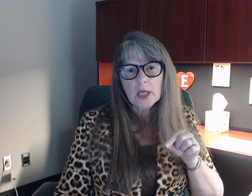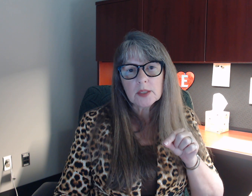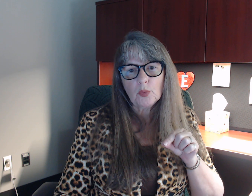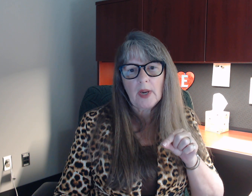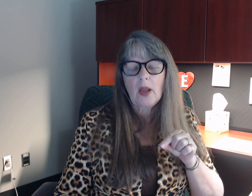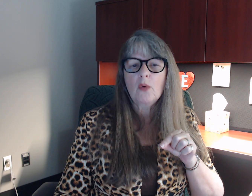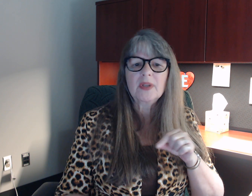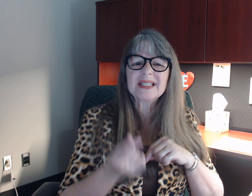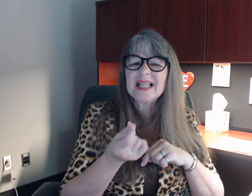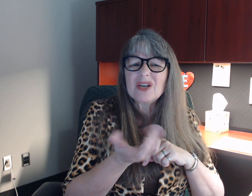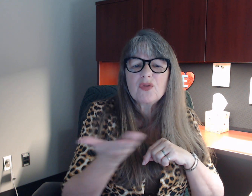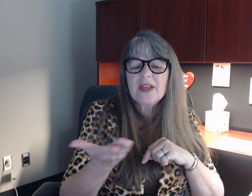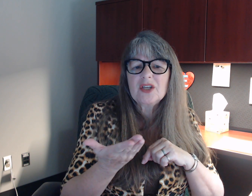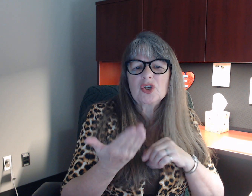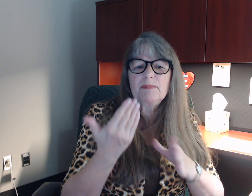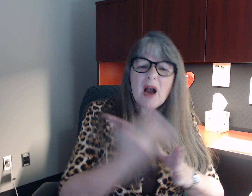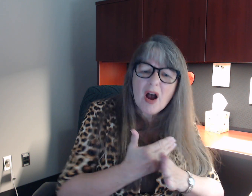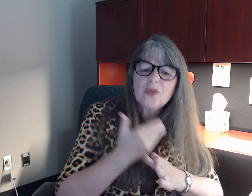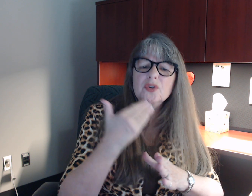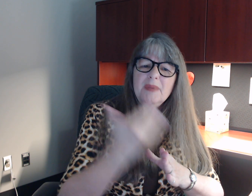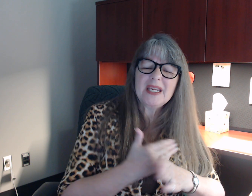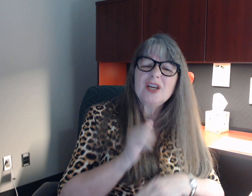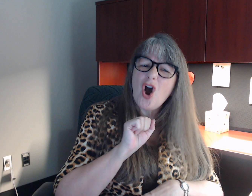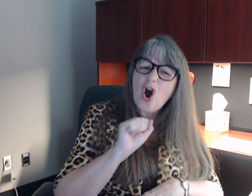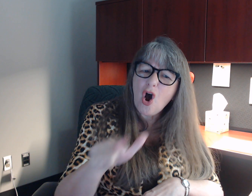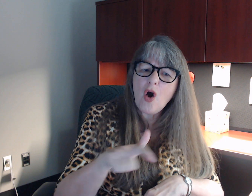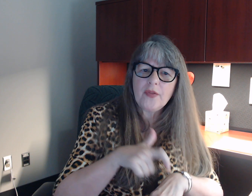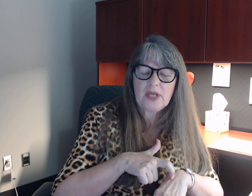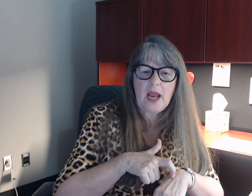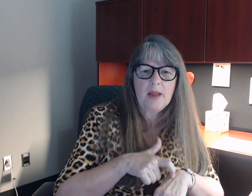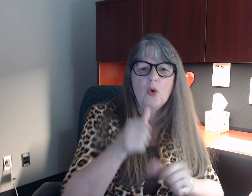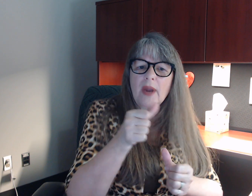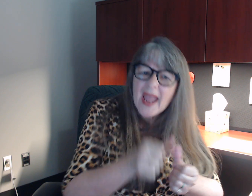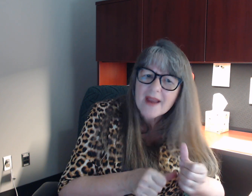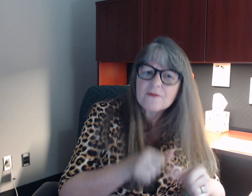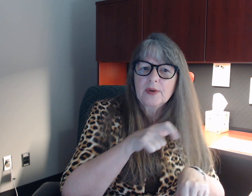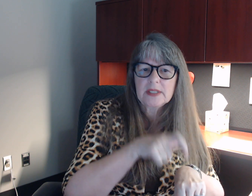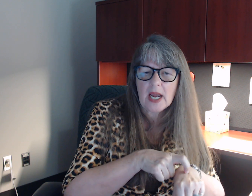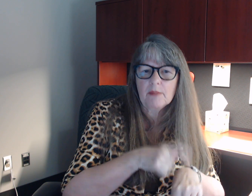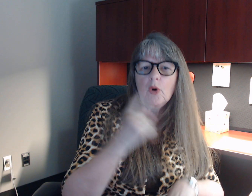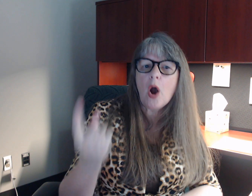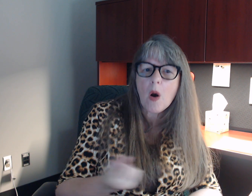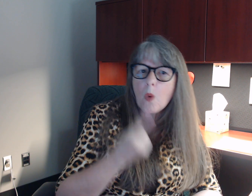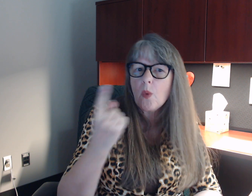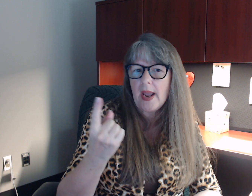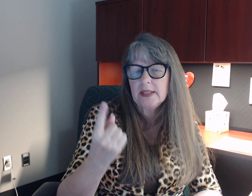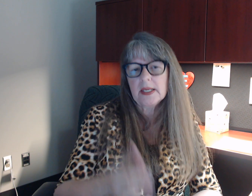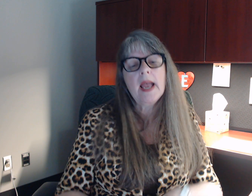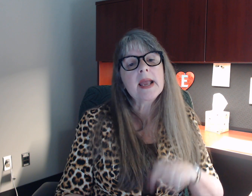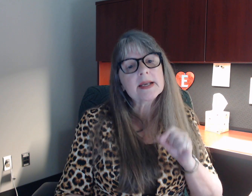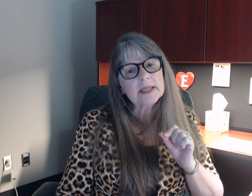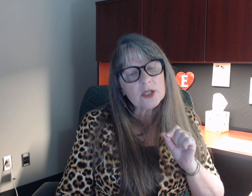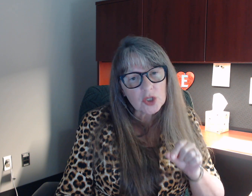concept correct, oh, that's a little thing that just bothers me all the time, or every time, or always, because